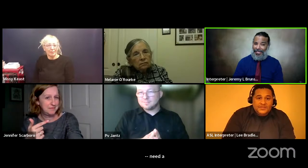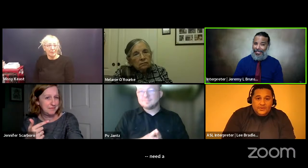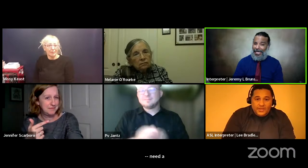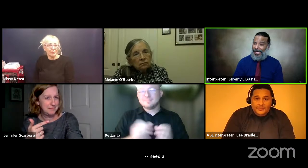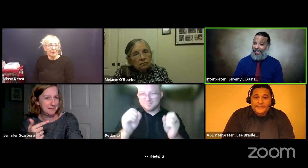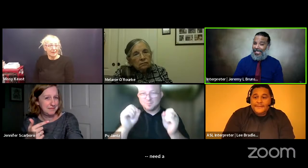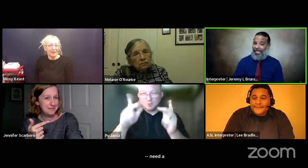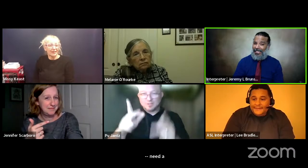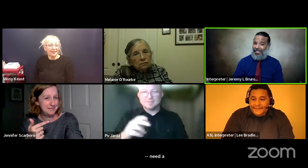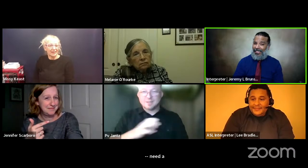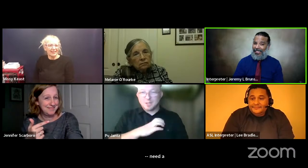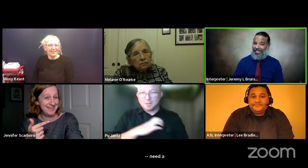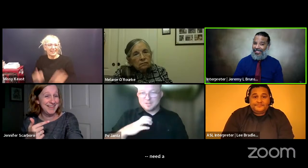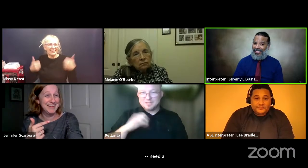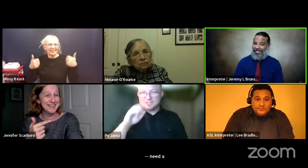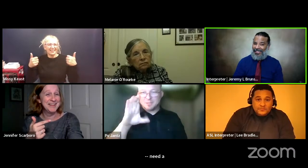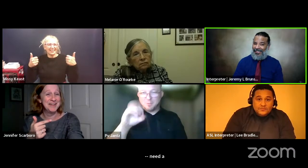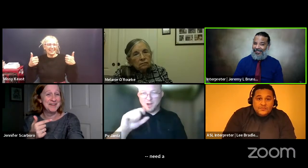Okay, I second it then?